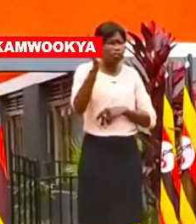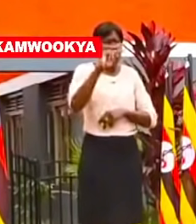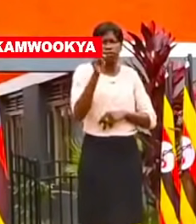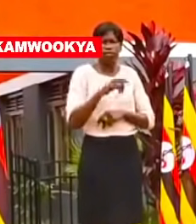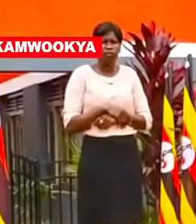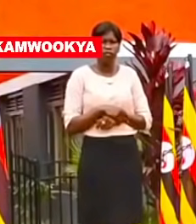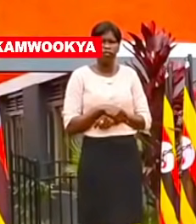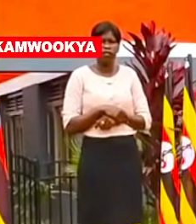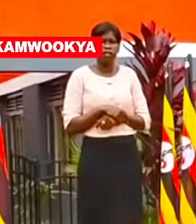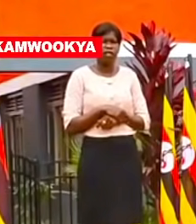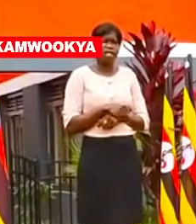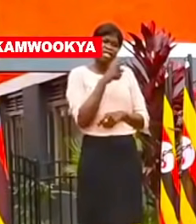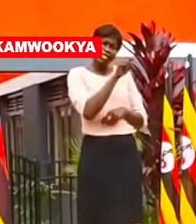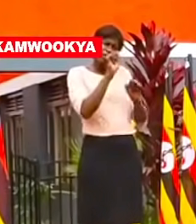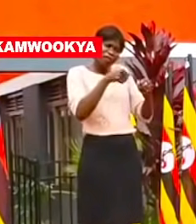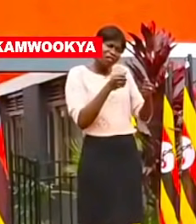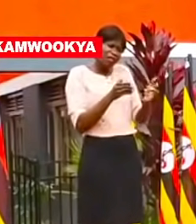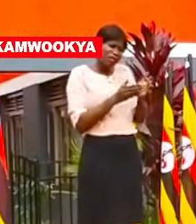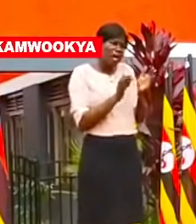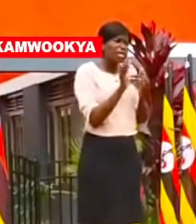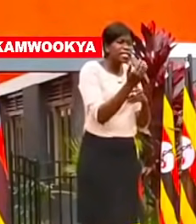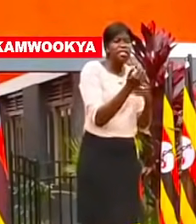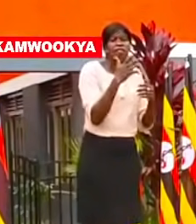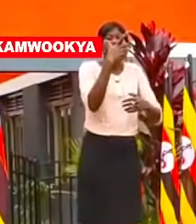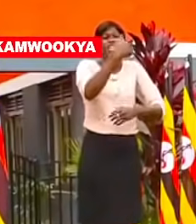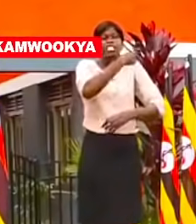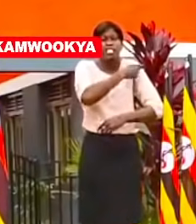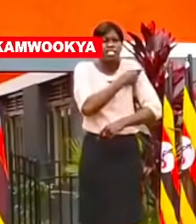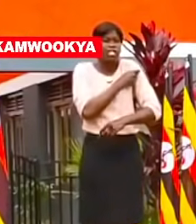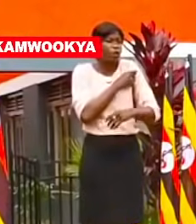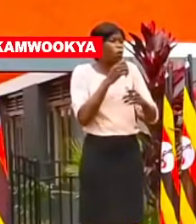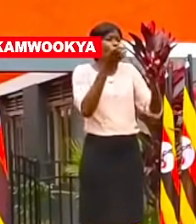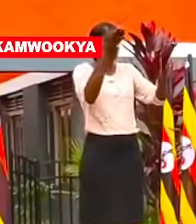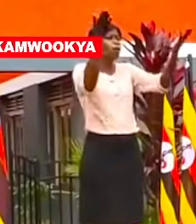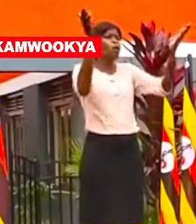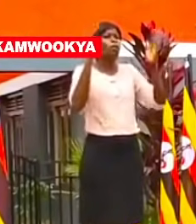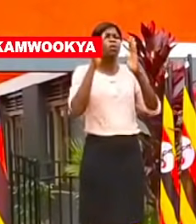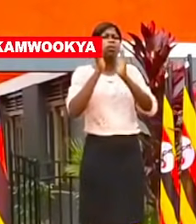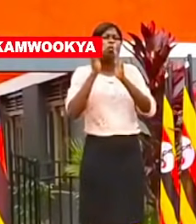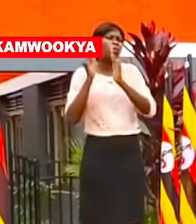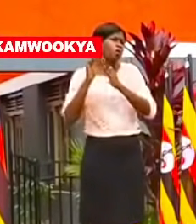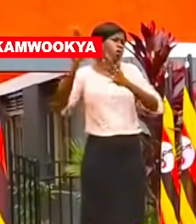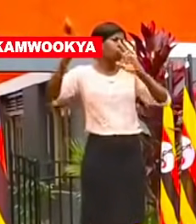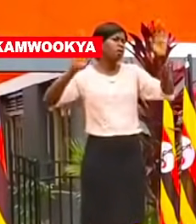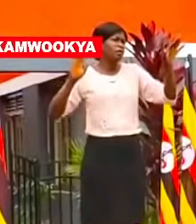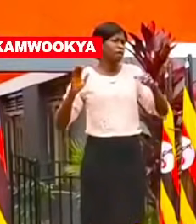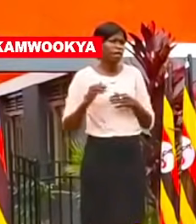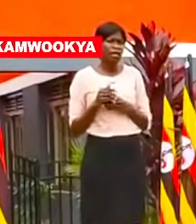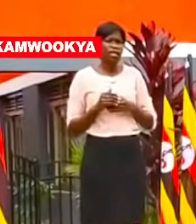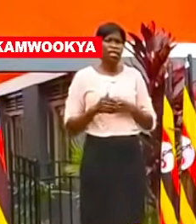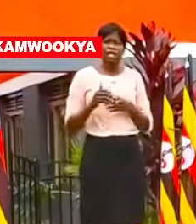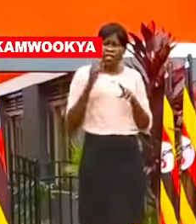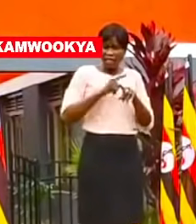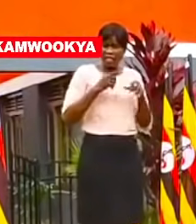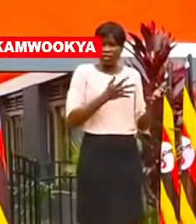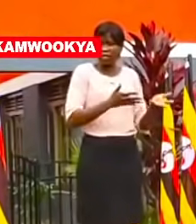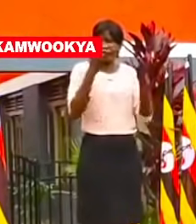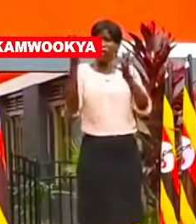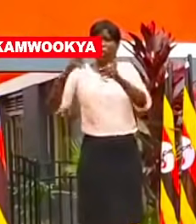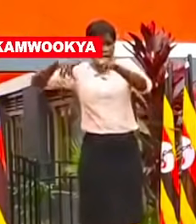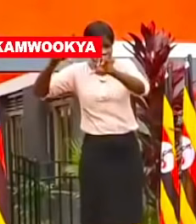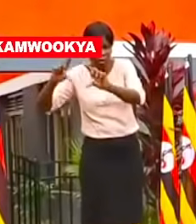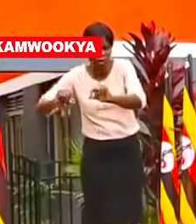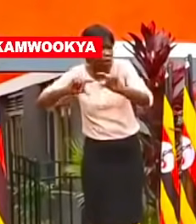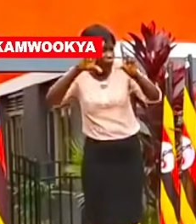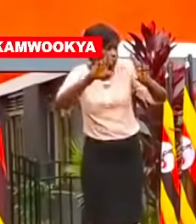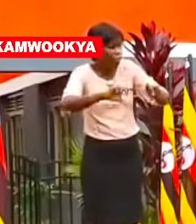they cannot access these vaccines. Where are they? Because wherever they put them, they run out very quickly because Ugandans are rushing to go and get these